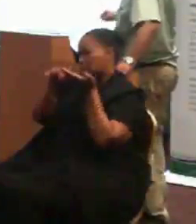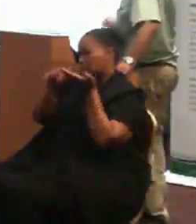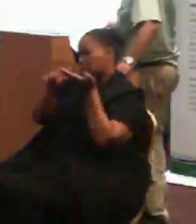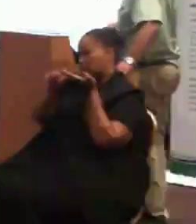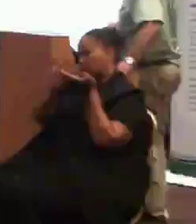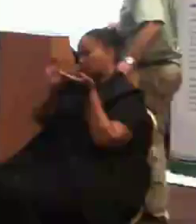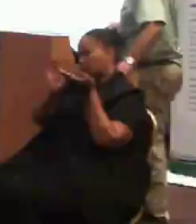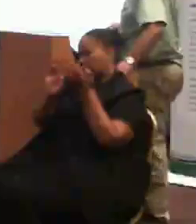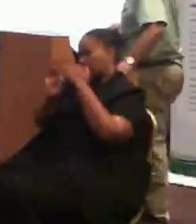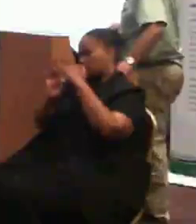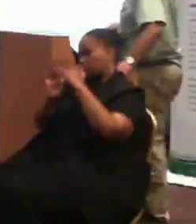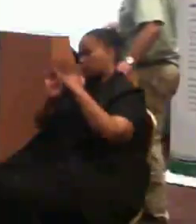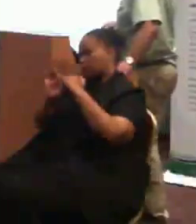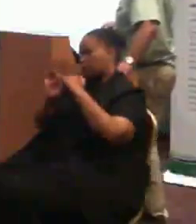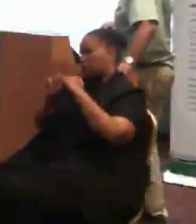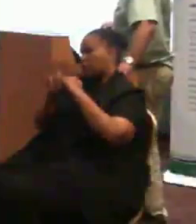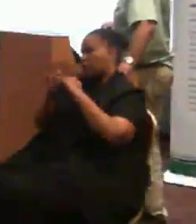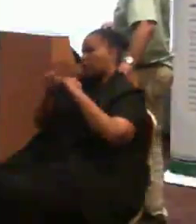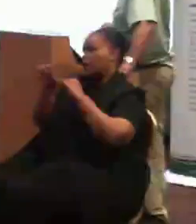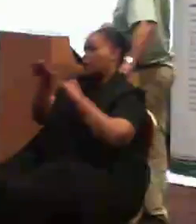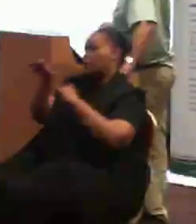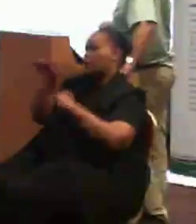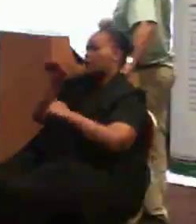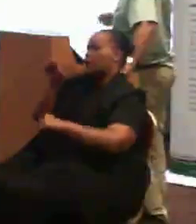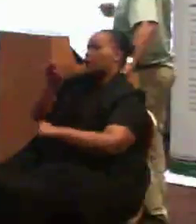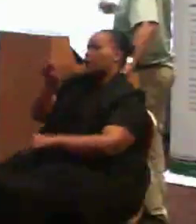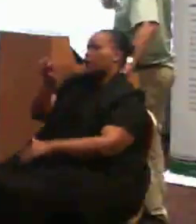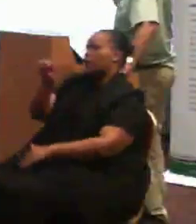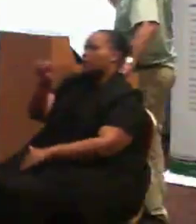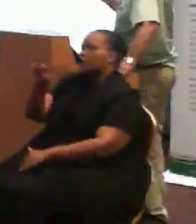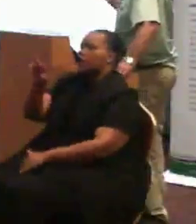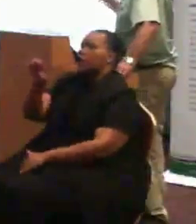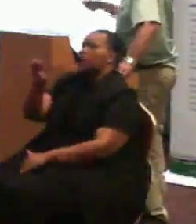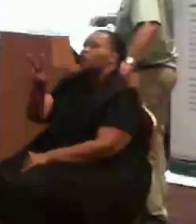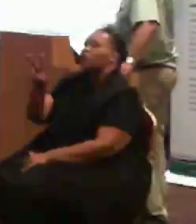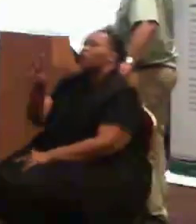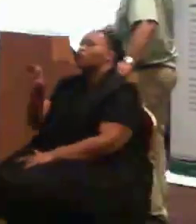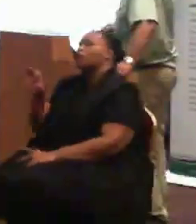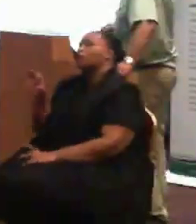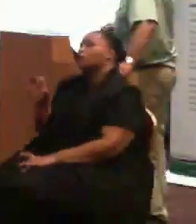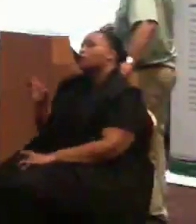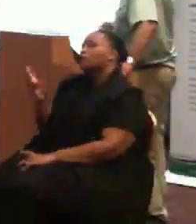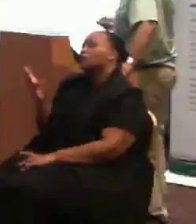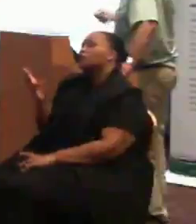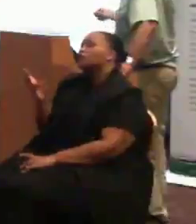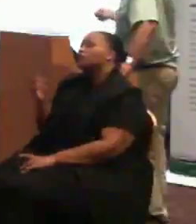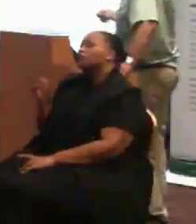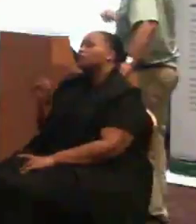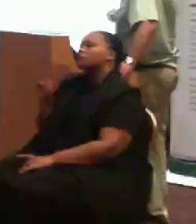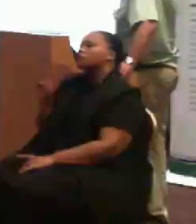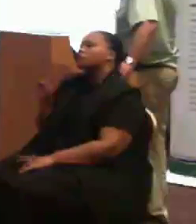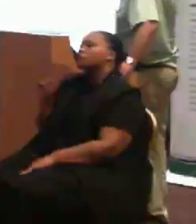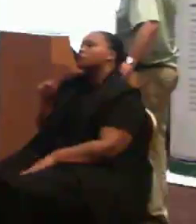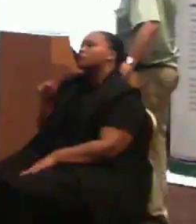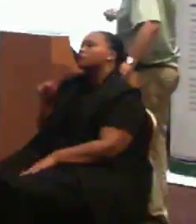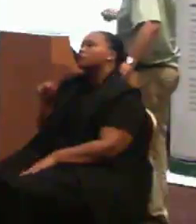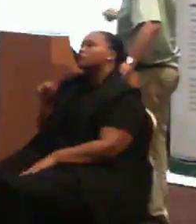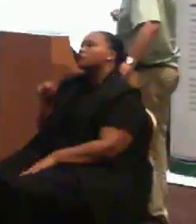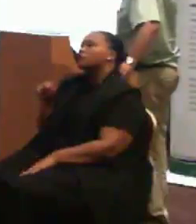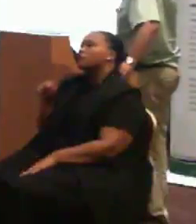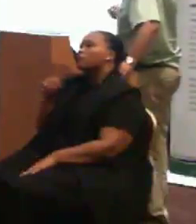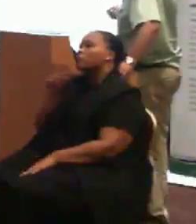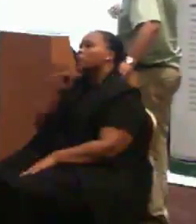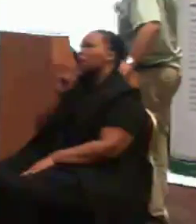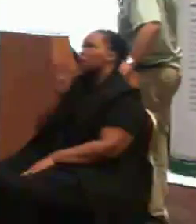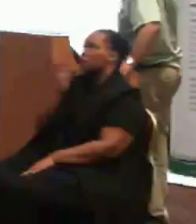bottom line of the Reserve Bank targets, and on a cumulative basis, that would be how it should